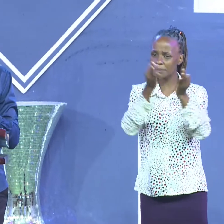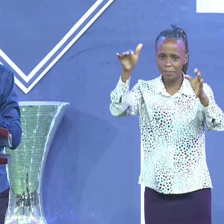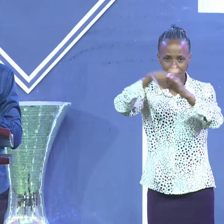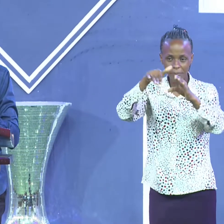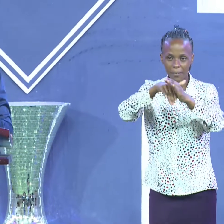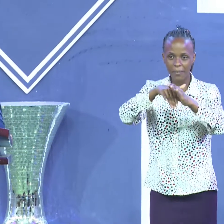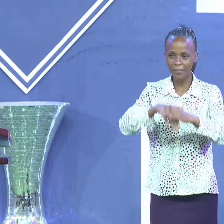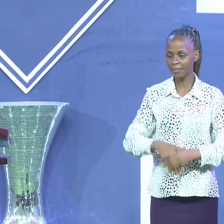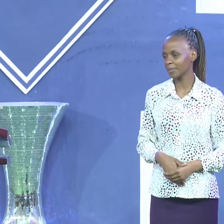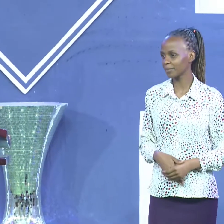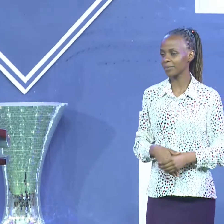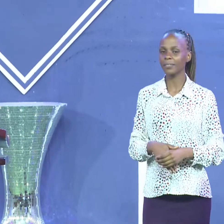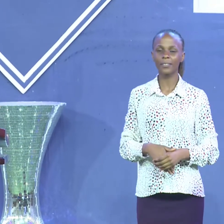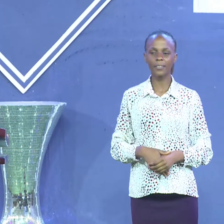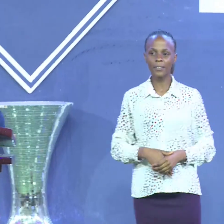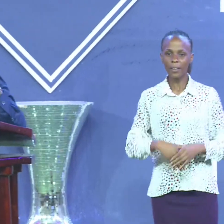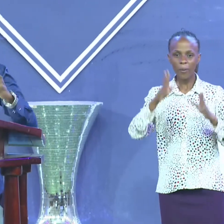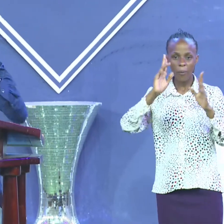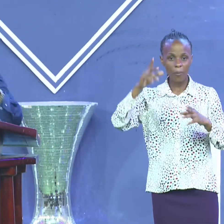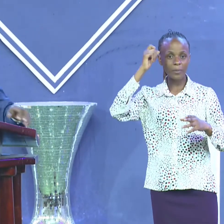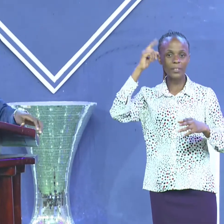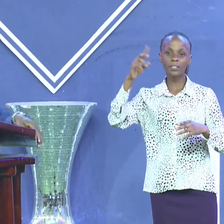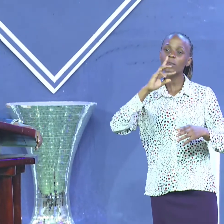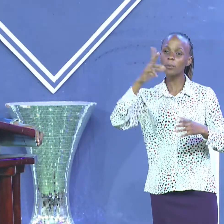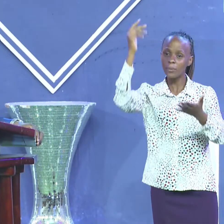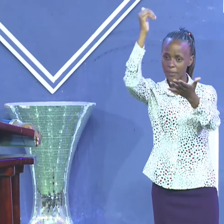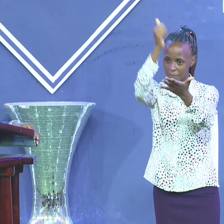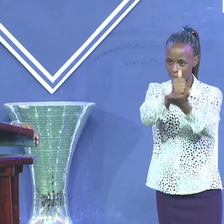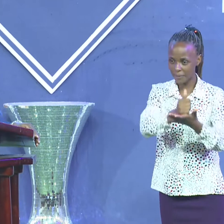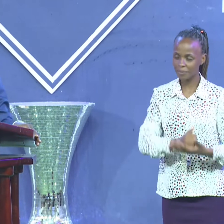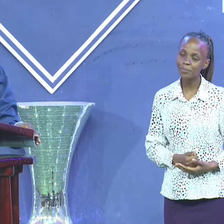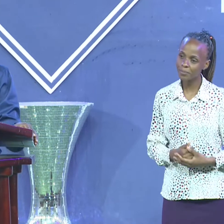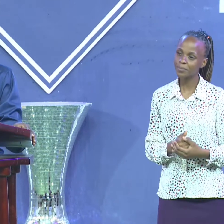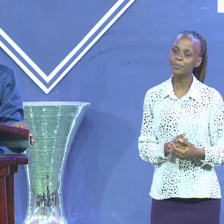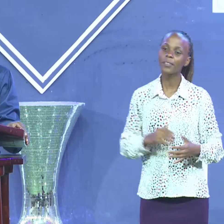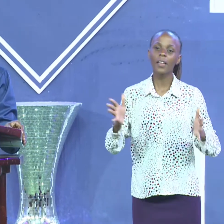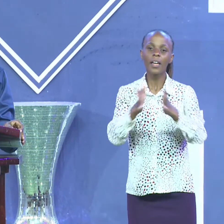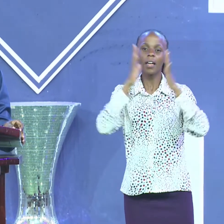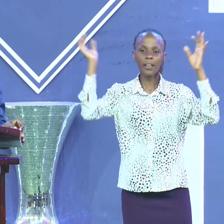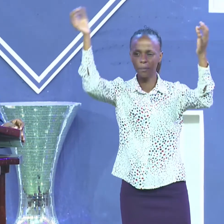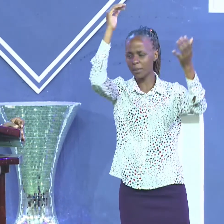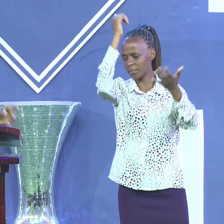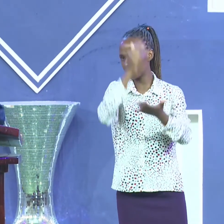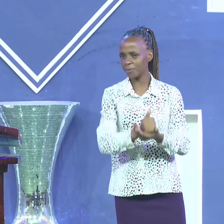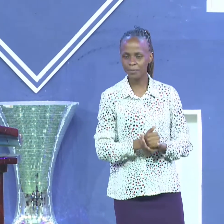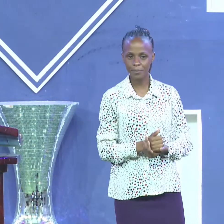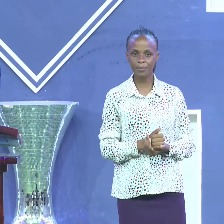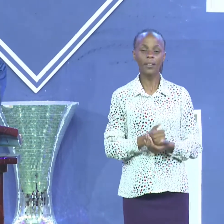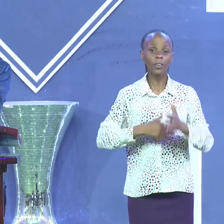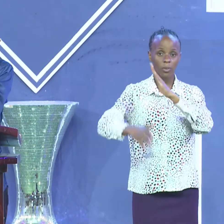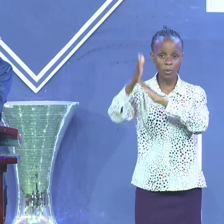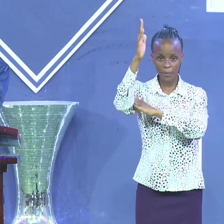family. Tegede gamba amen. One has understood, say amen. Hallelujah. Amen.